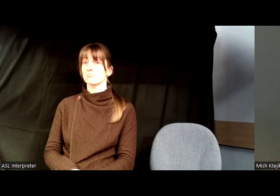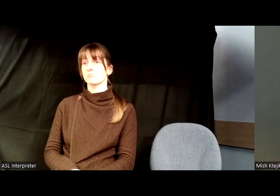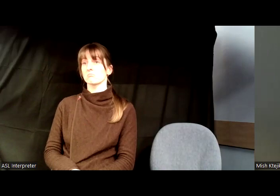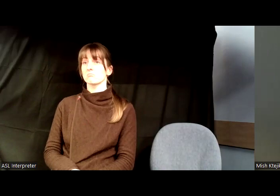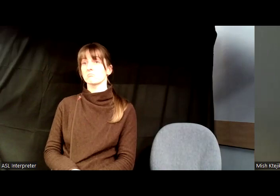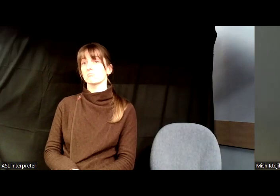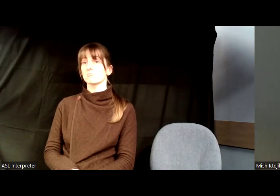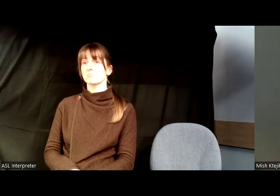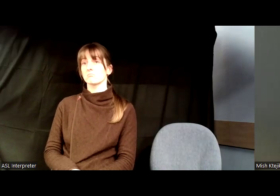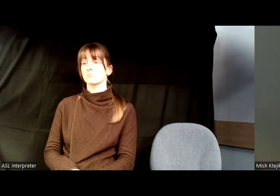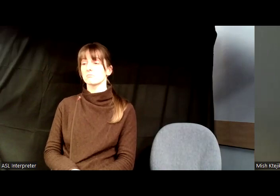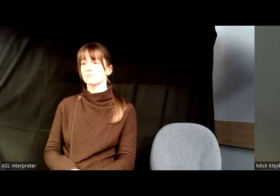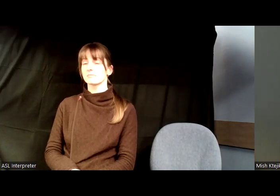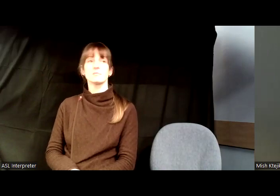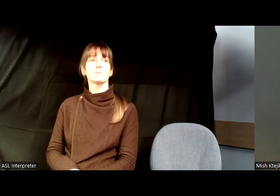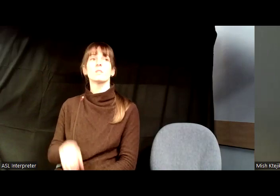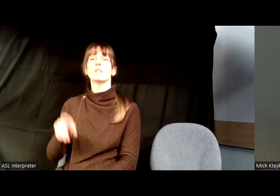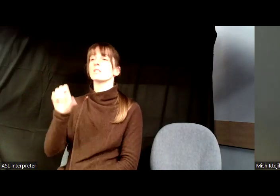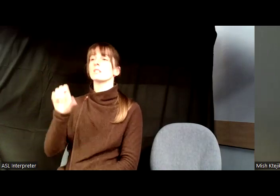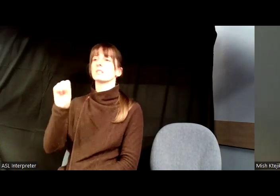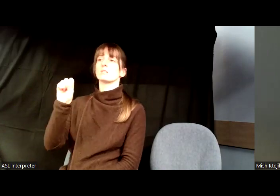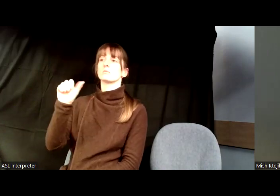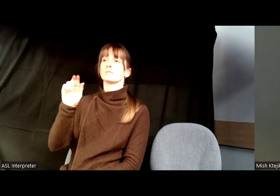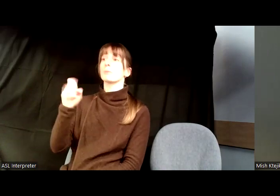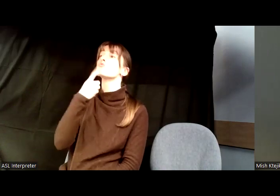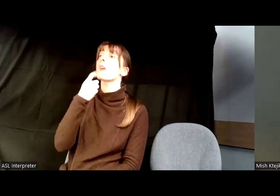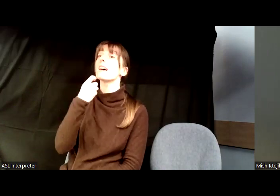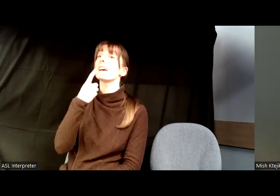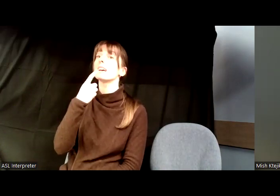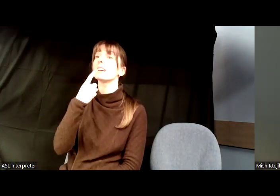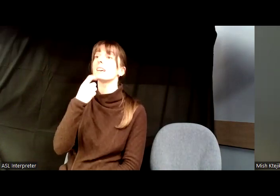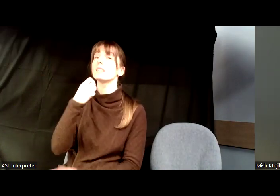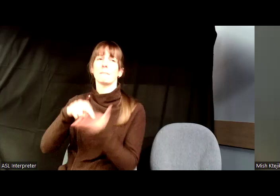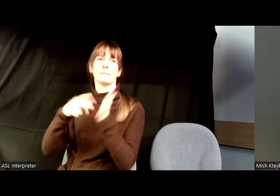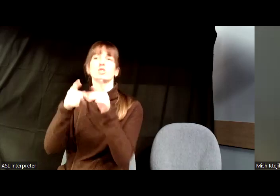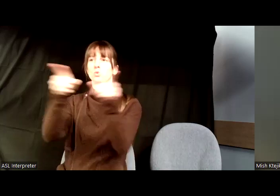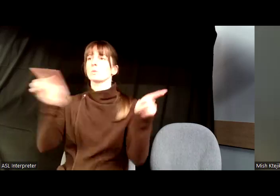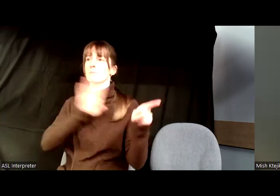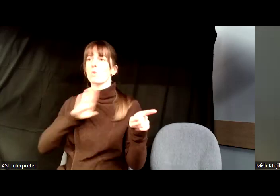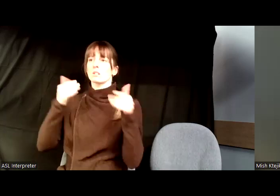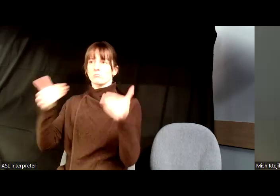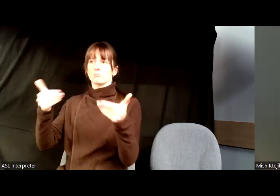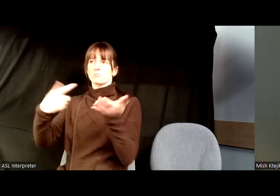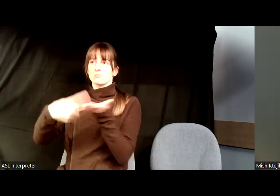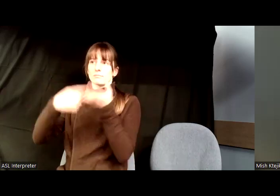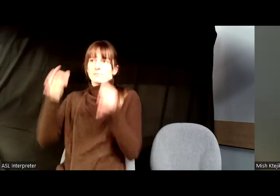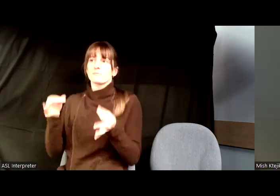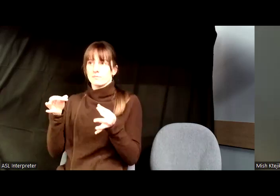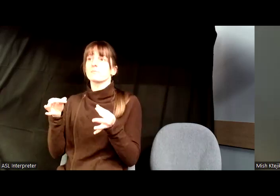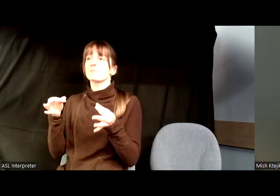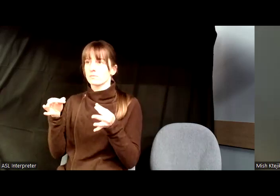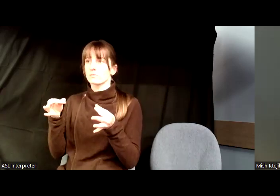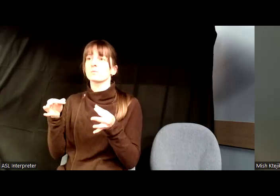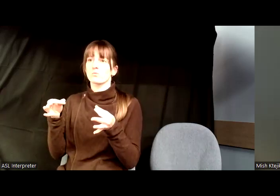Okay, so this, the red tells us what the board needs to do. Now, we've given you some, text already